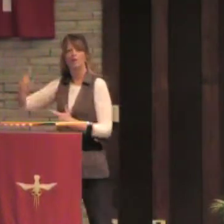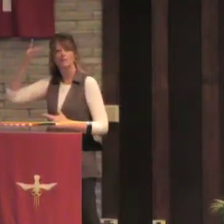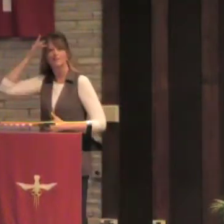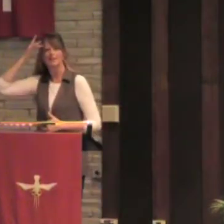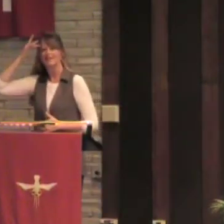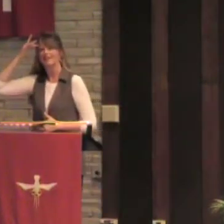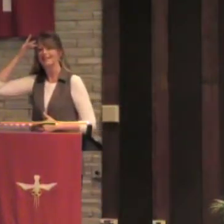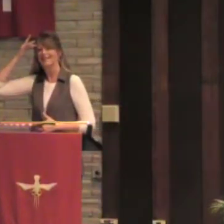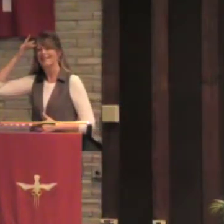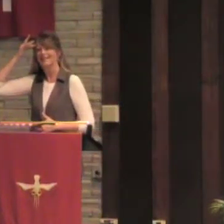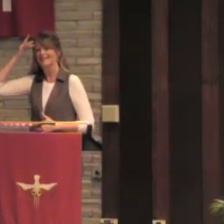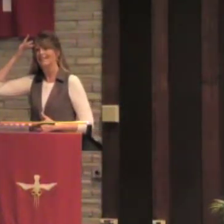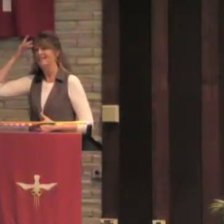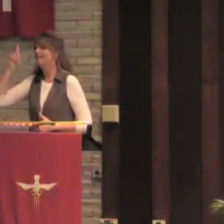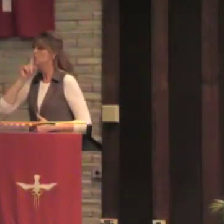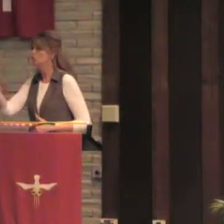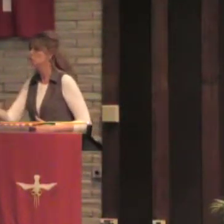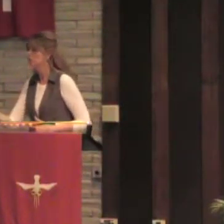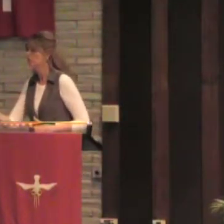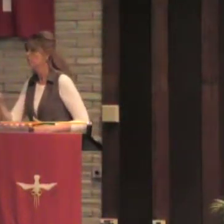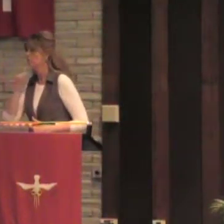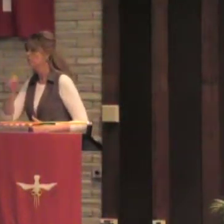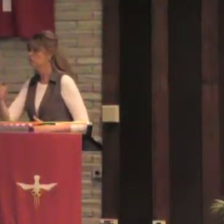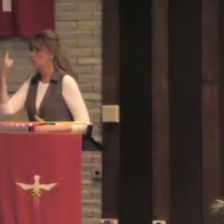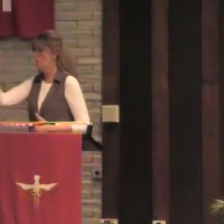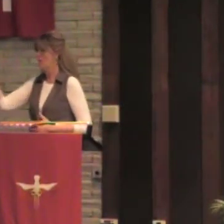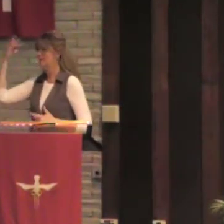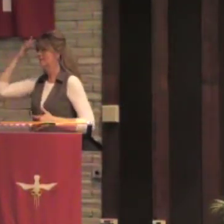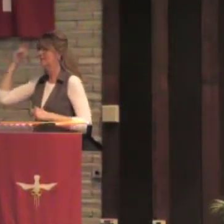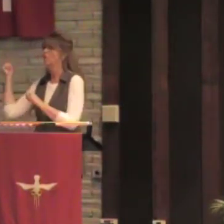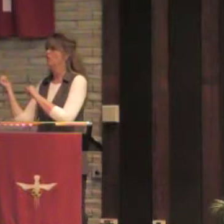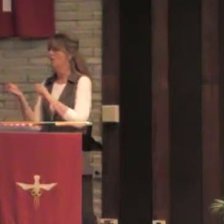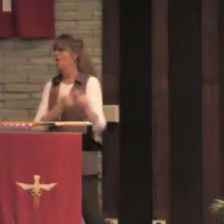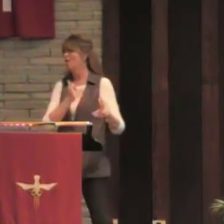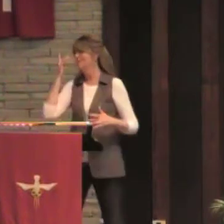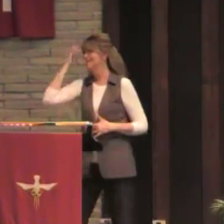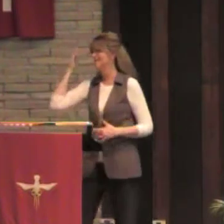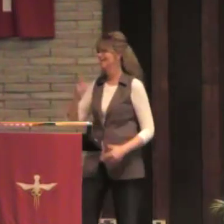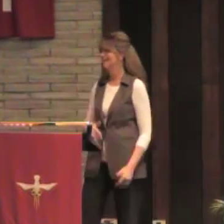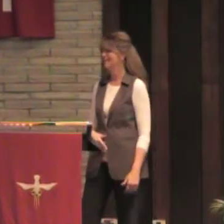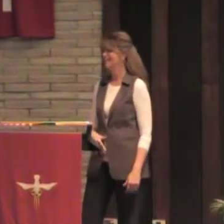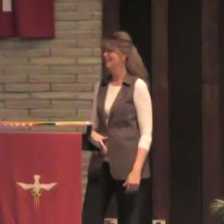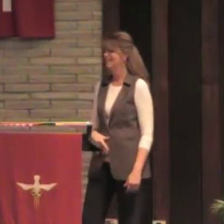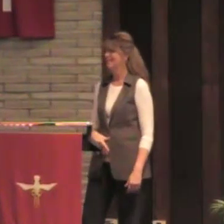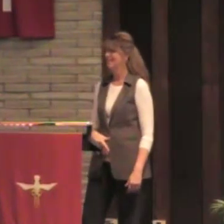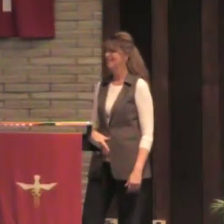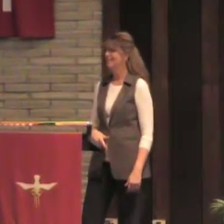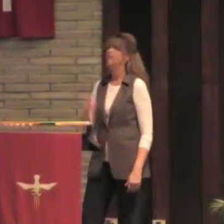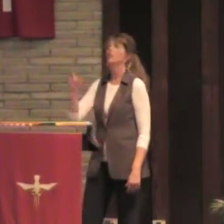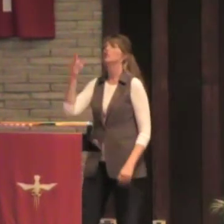are all intertwined. They're all connected. And if we're sick in one area, we will be sick in all the